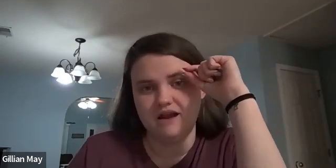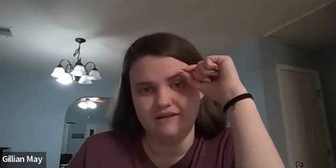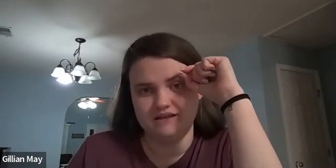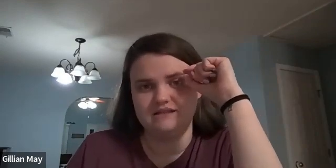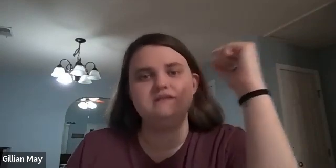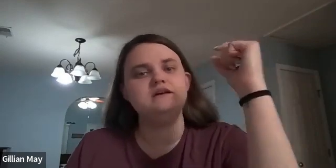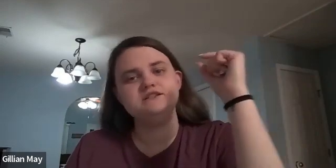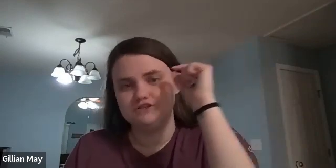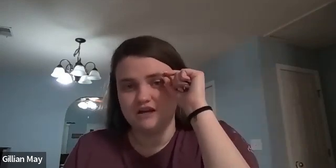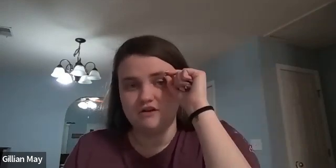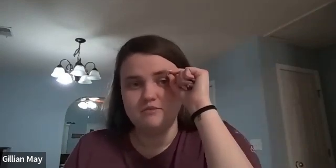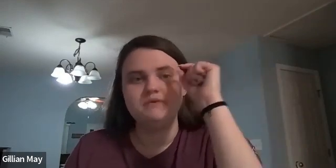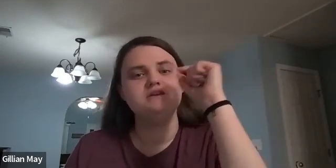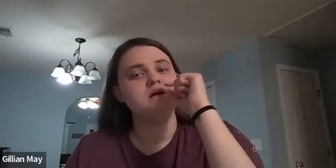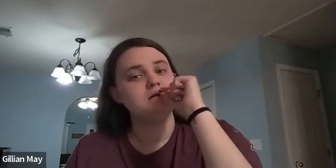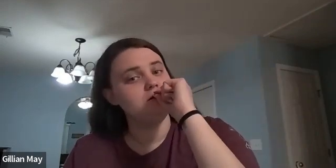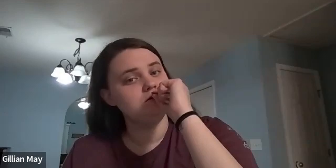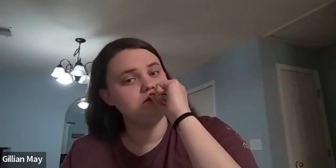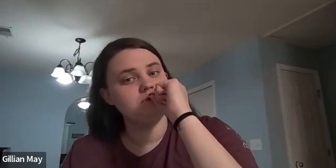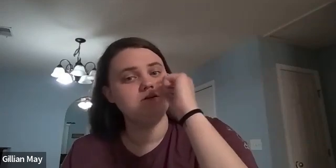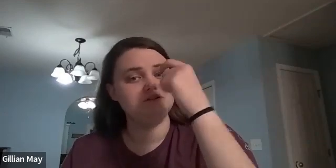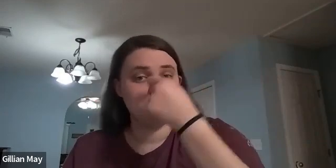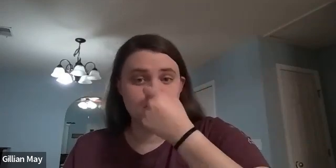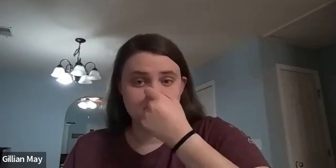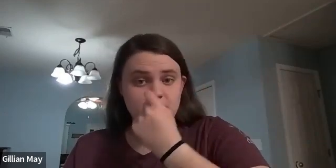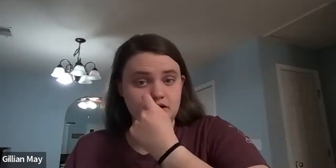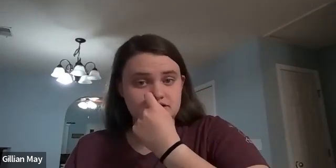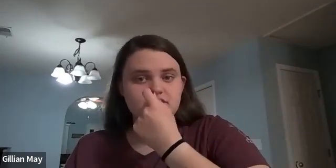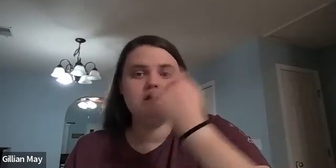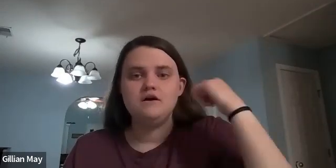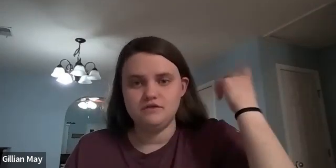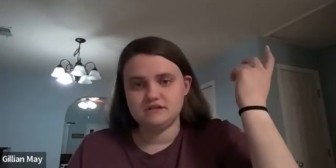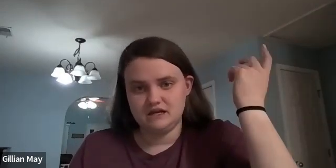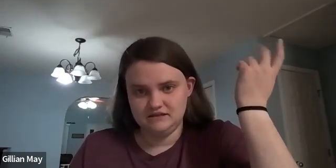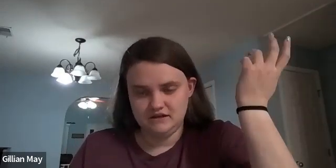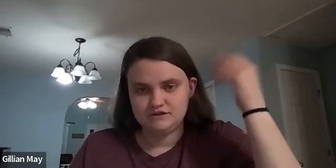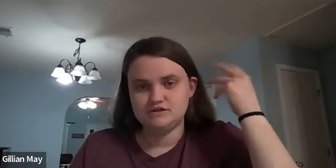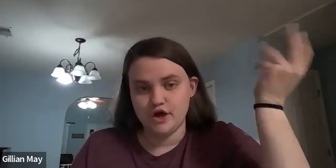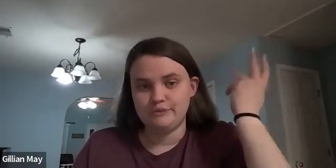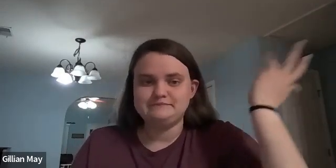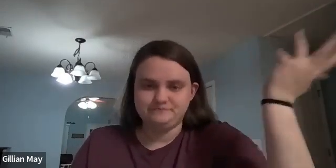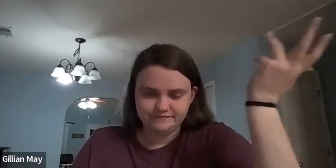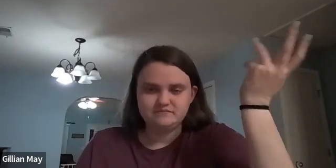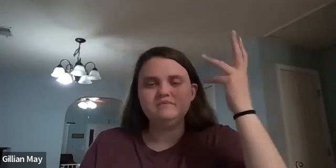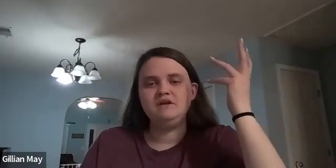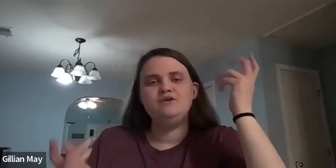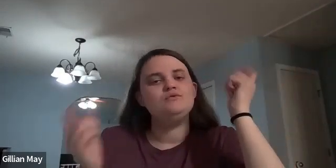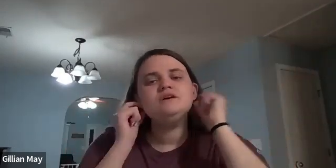of like this, she's got her eyebrow pierced, got her lip pierced, nose pierced, those kinds of things. So really